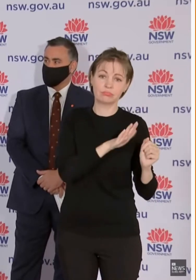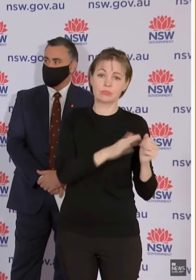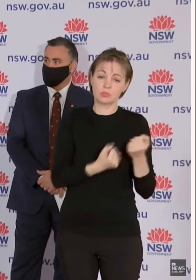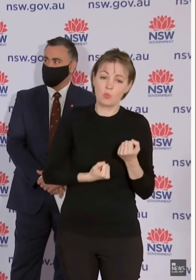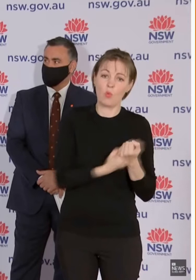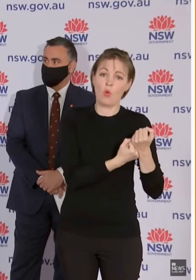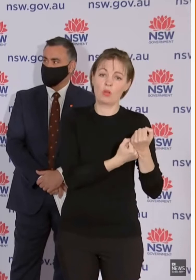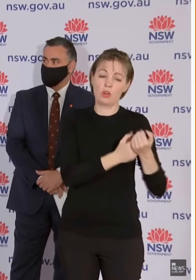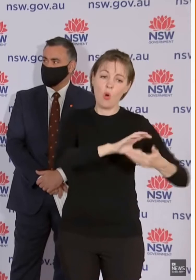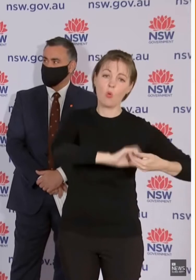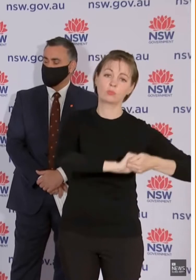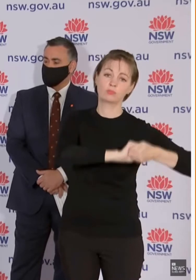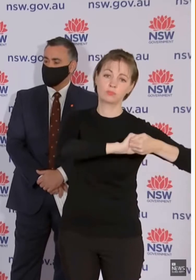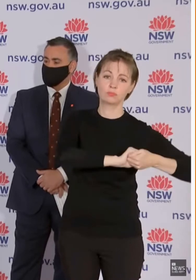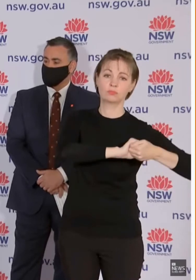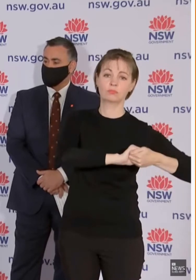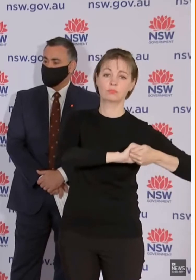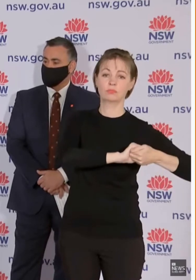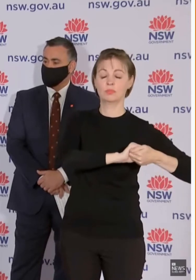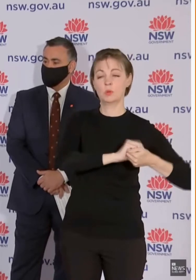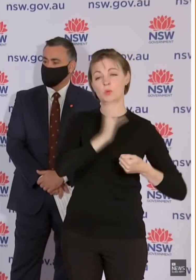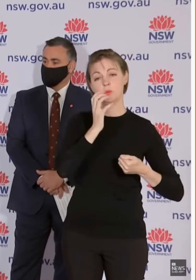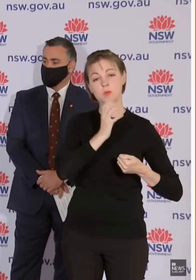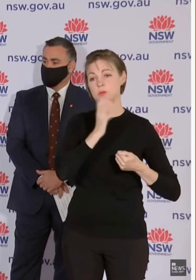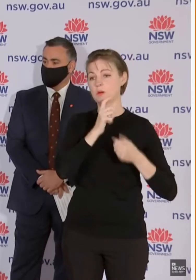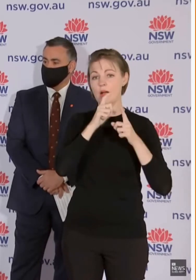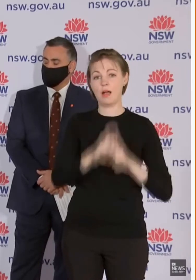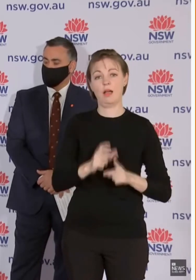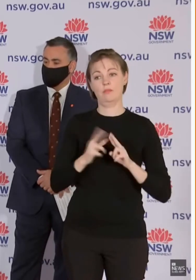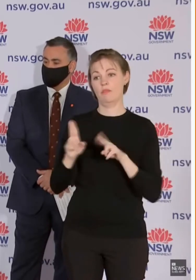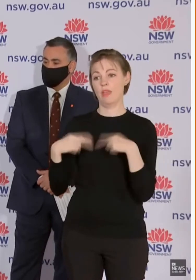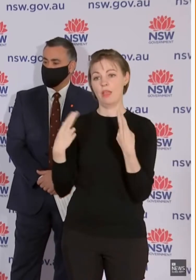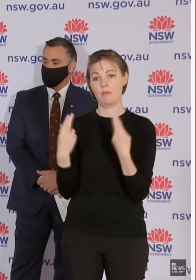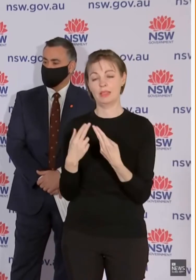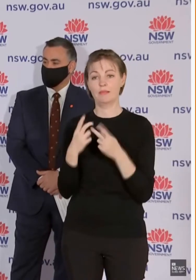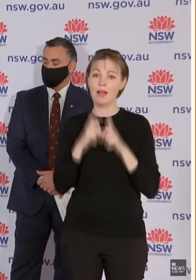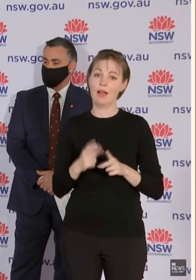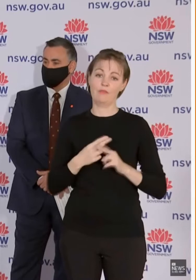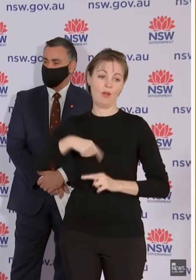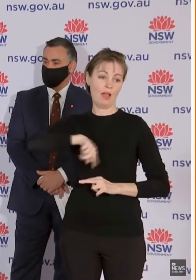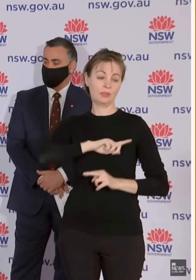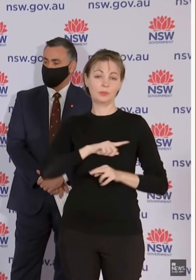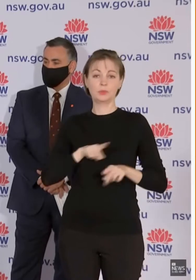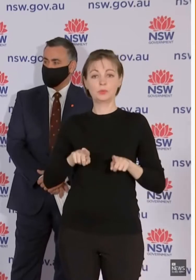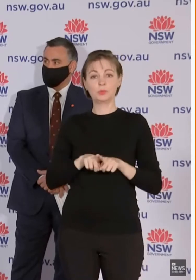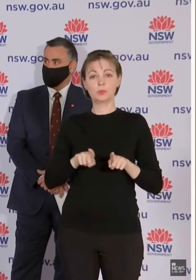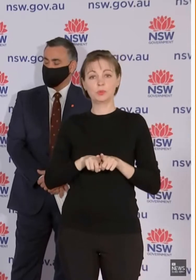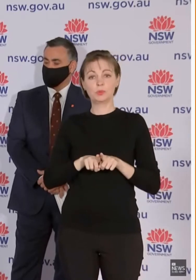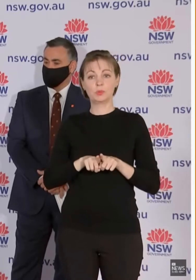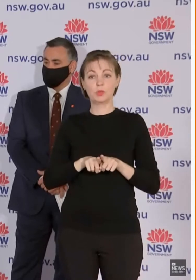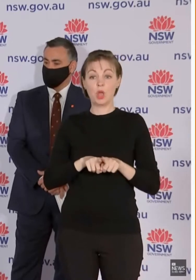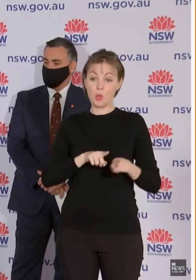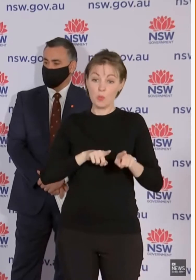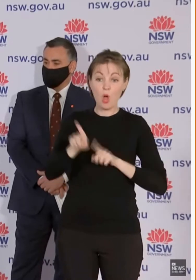can. We know this is really hard for families. This is really hard for us as well. We normally work really closely with our families at